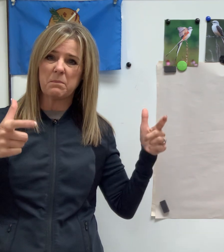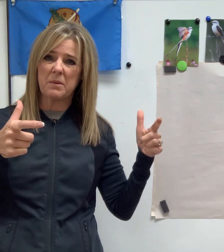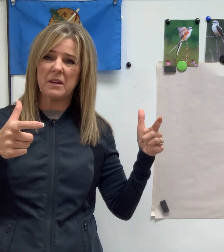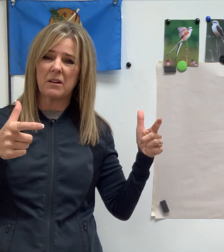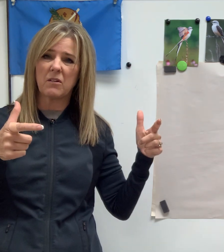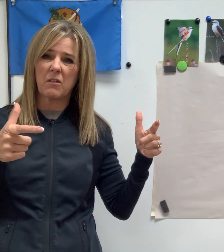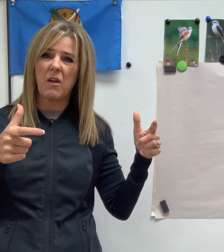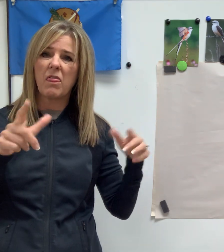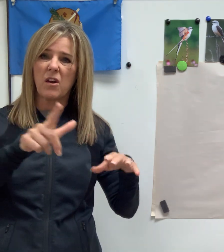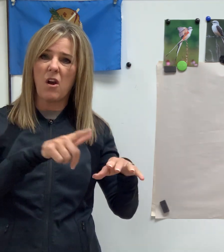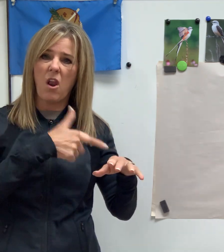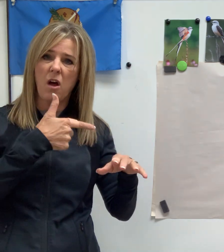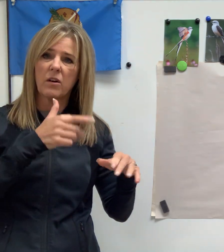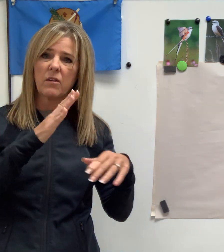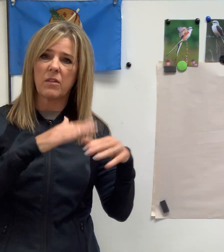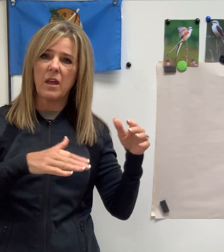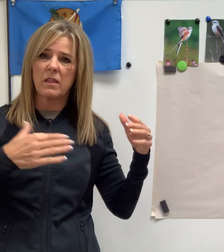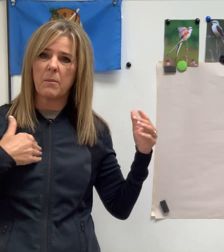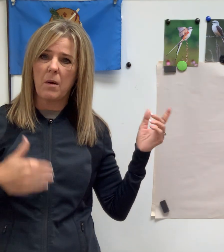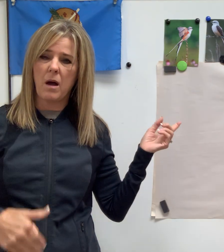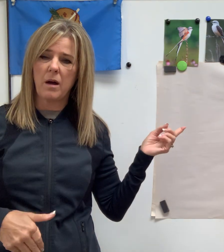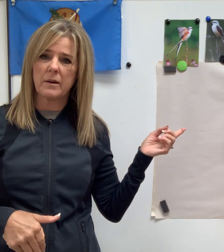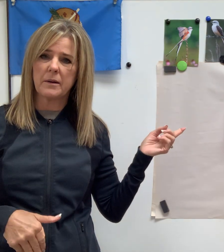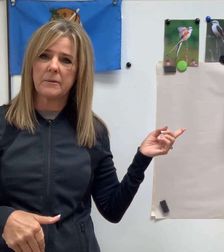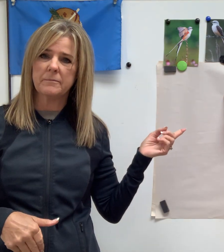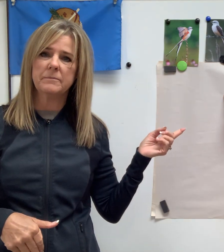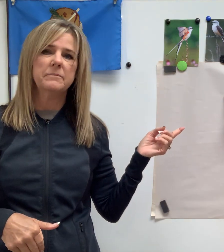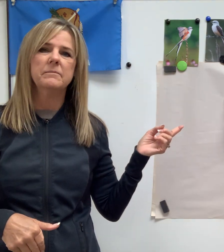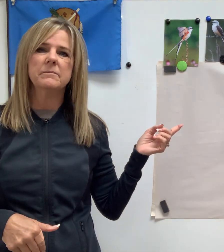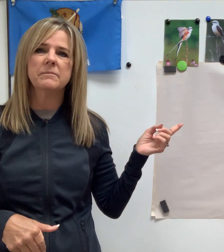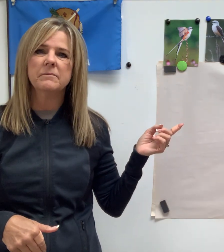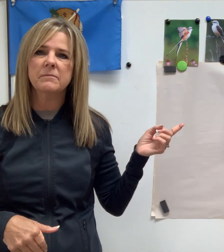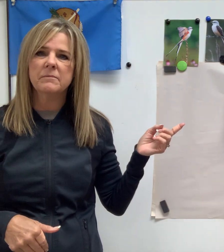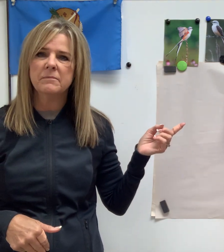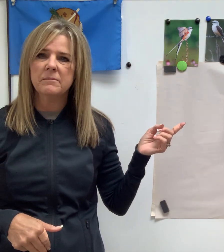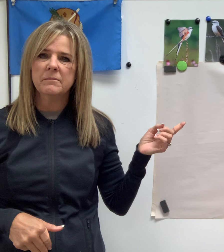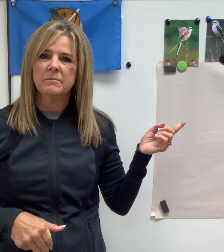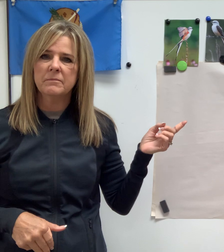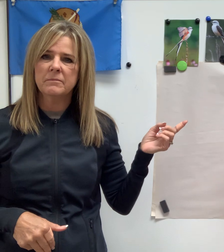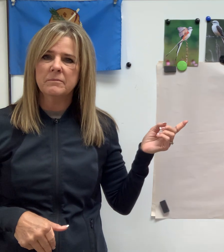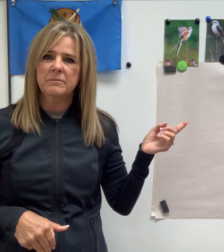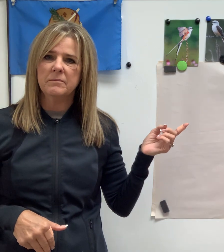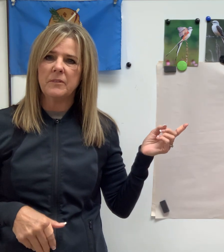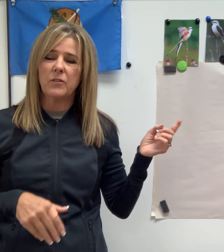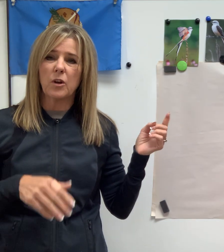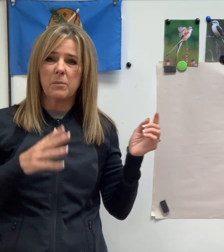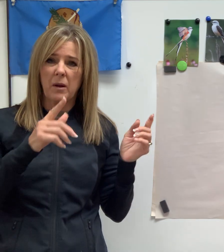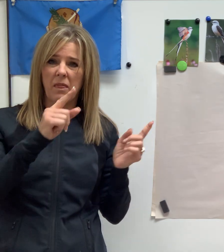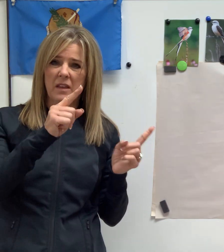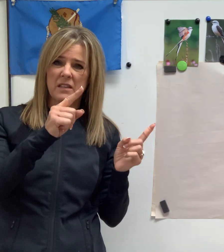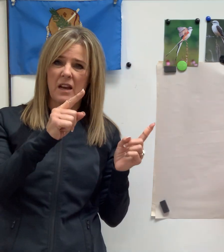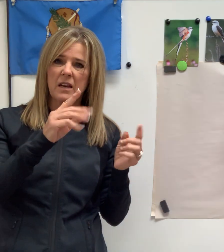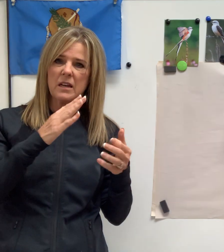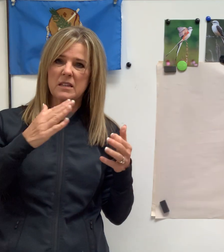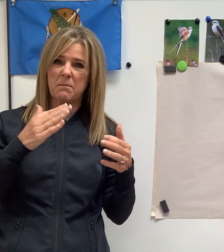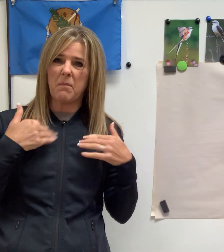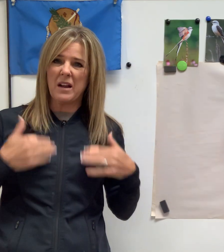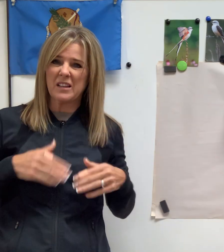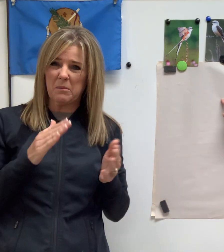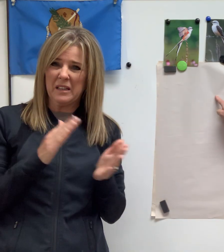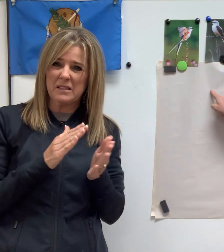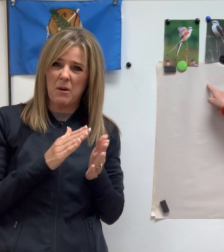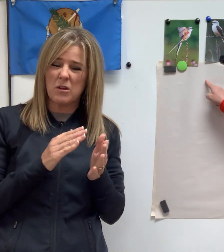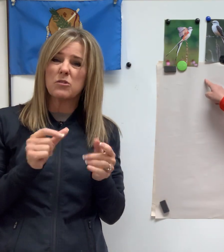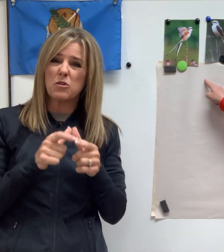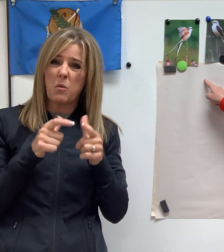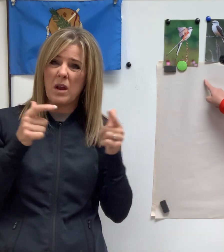wings are longer than their body. So if you make a wing, this long, his body's gonna be teeny tiny. So you want to make